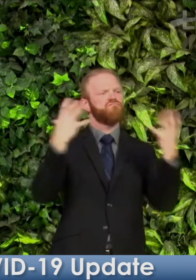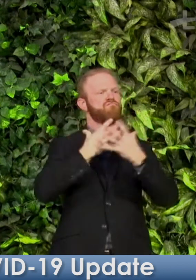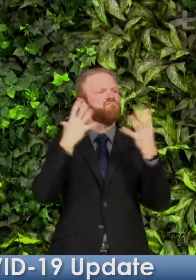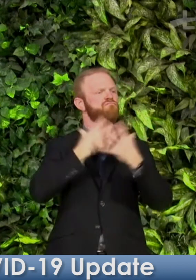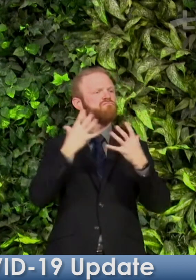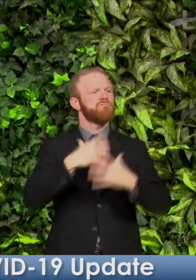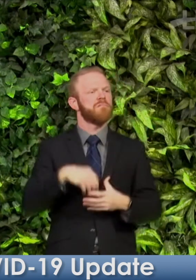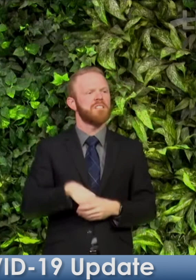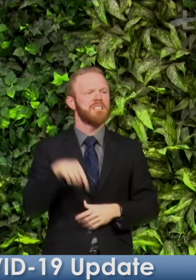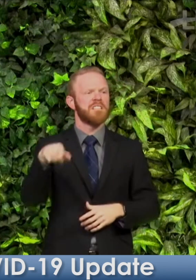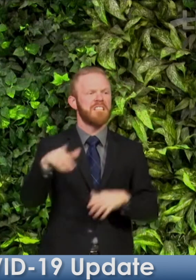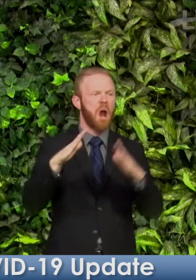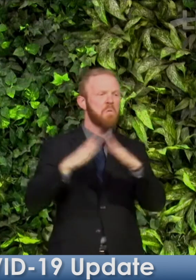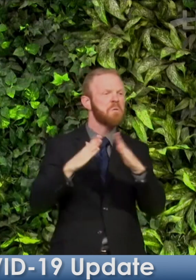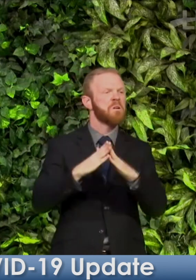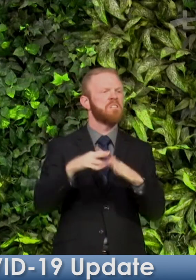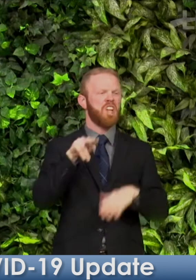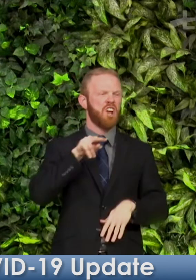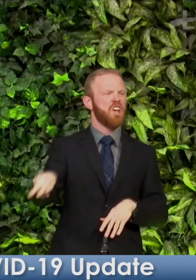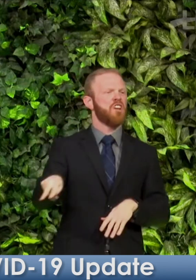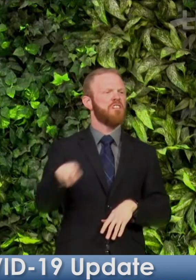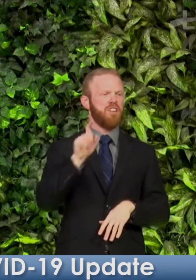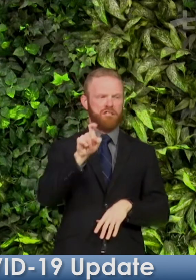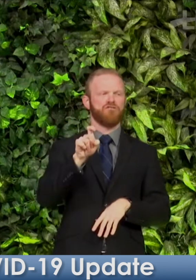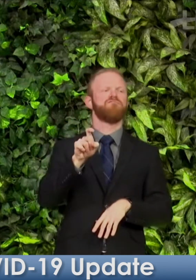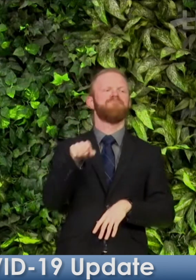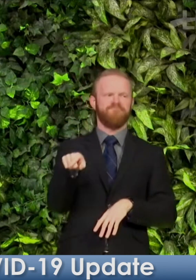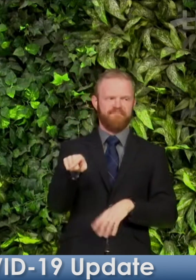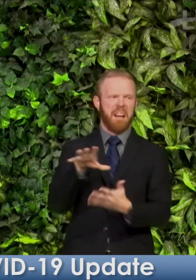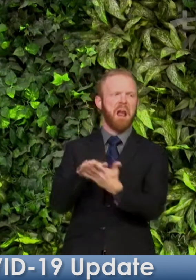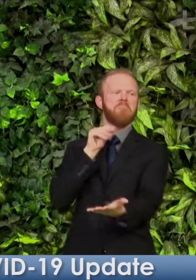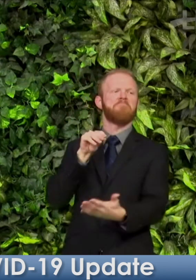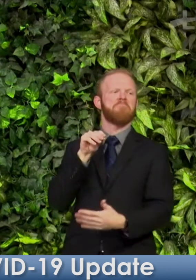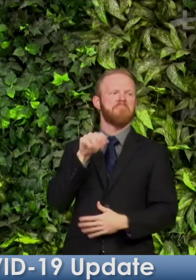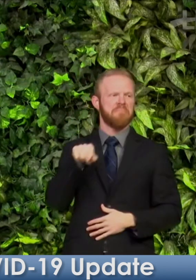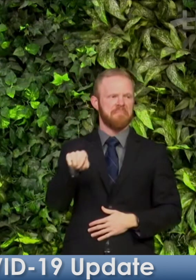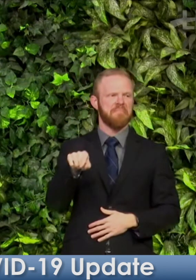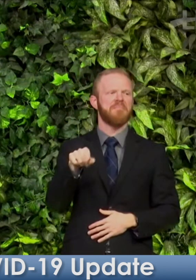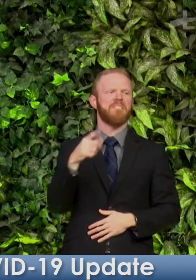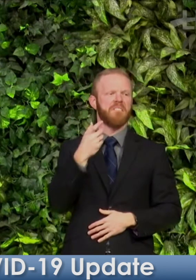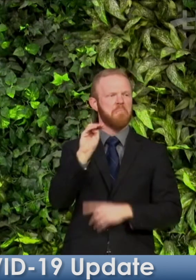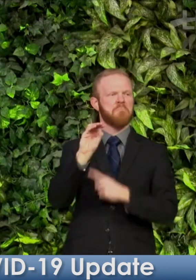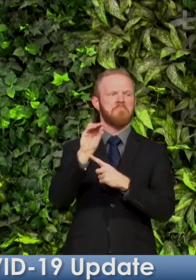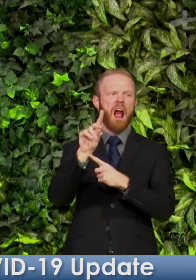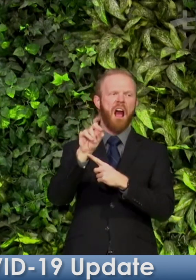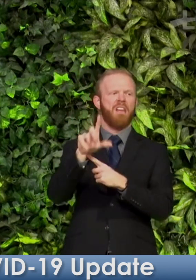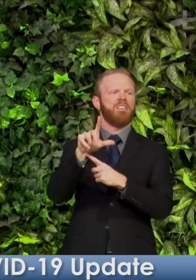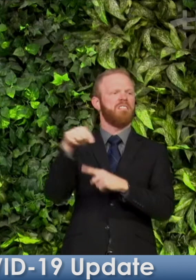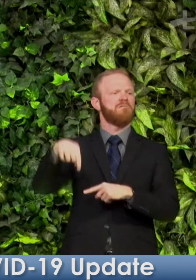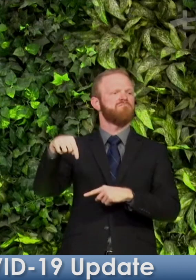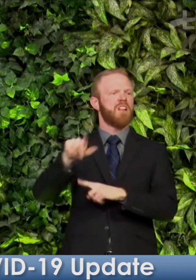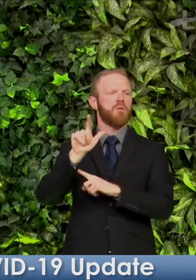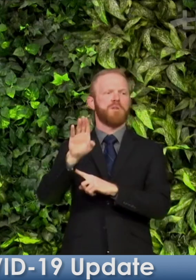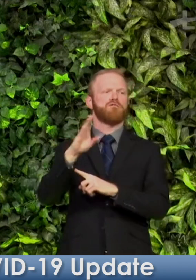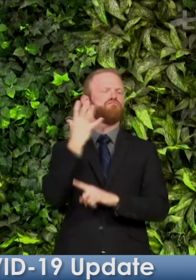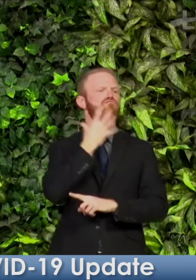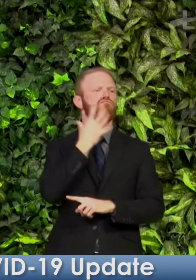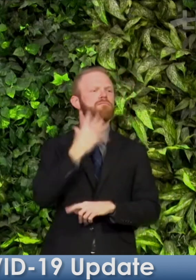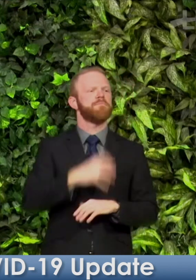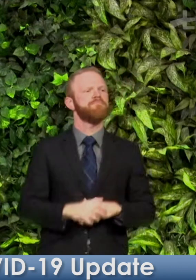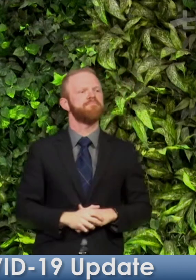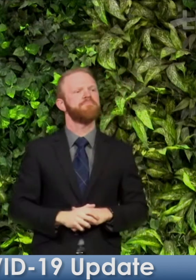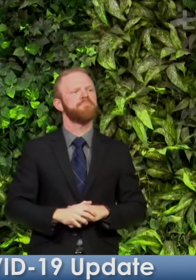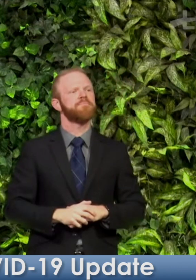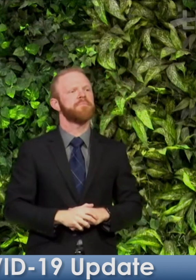should be considered, and should be modeled in terms of their efforts. So I just highlight that as a